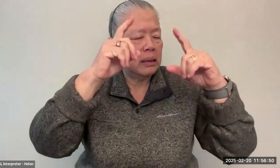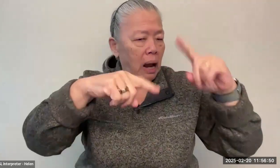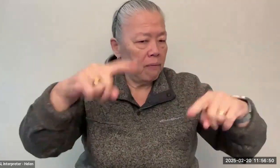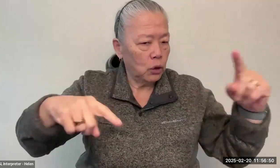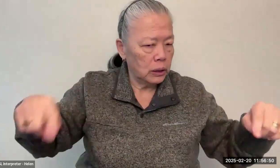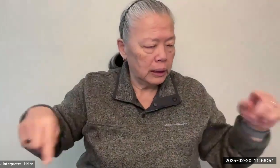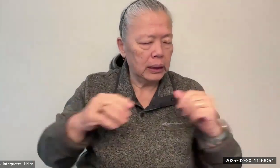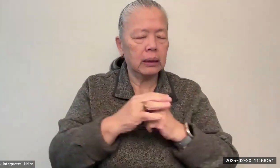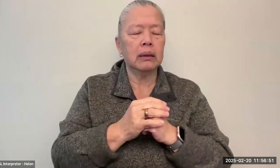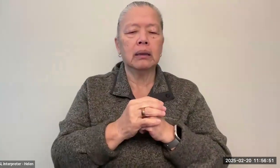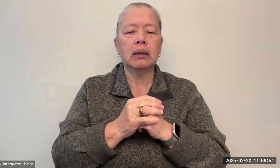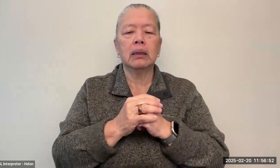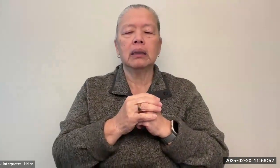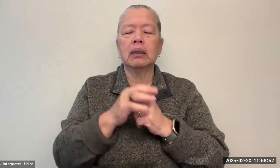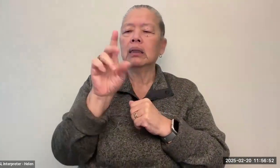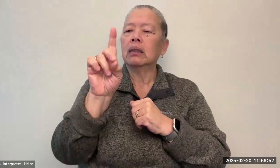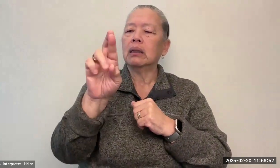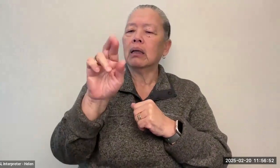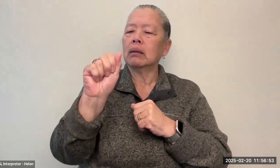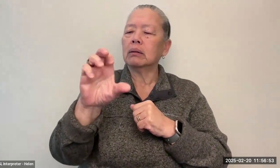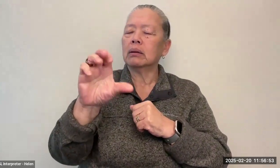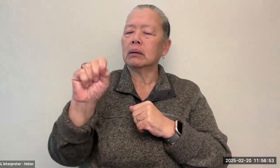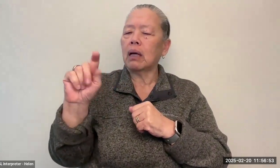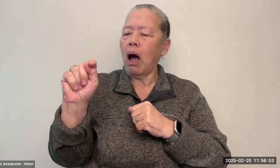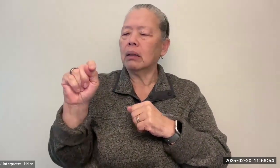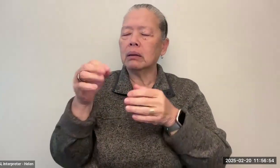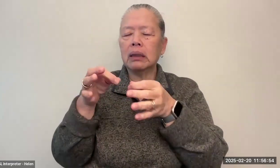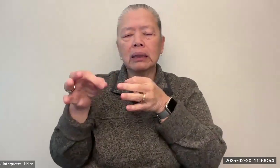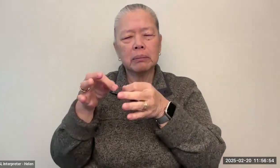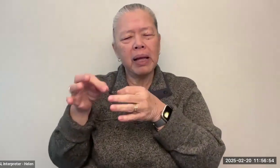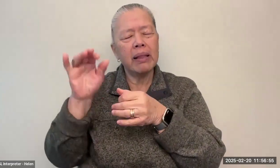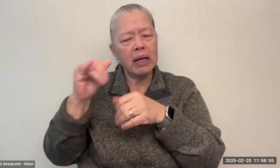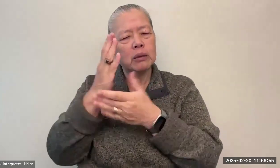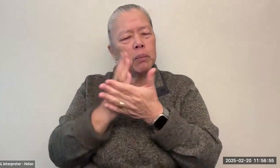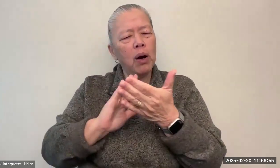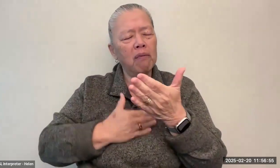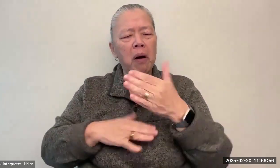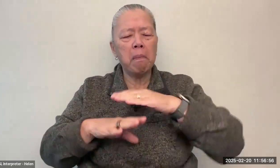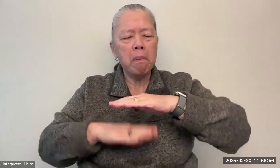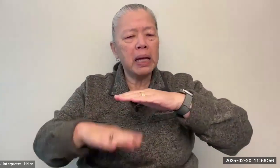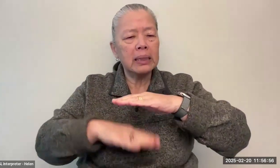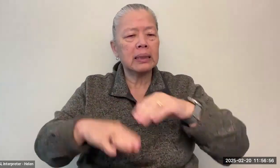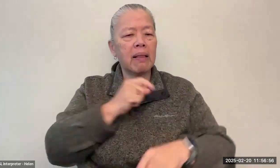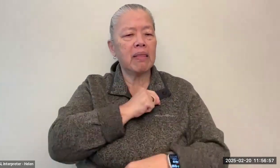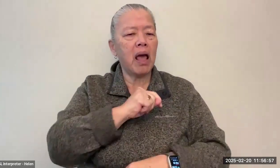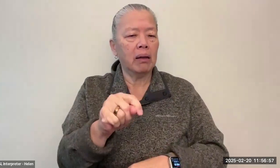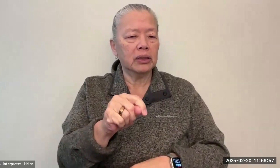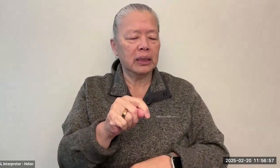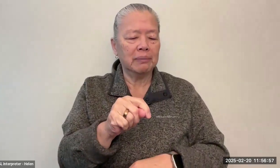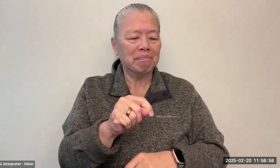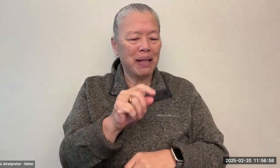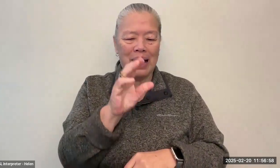that Dr. Scott explained as part of our foundational theology that cannot be